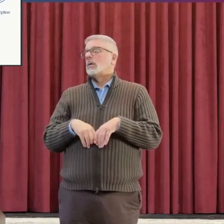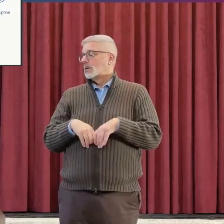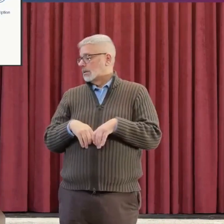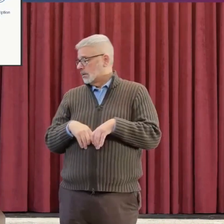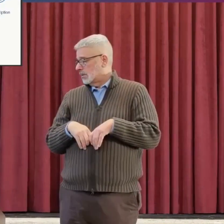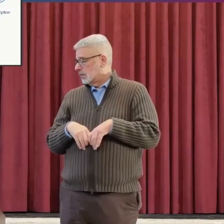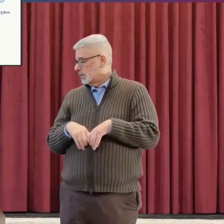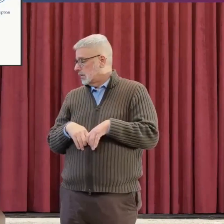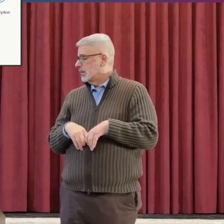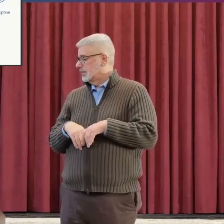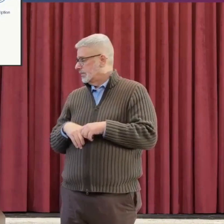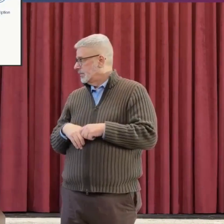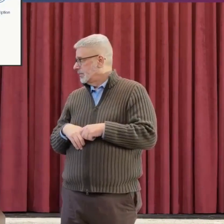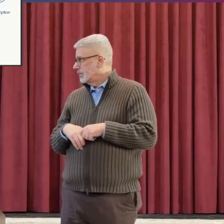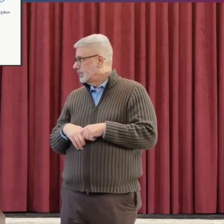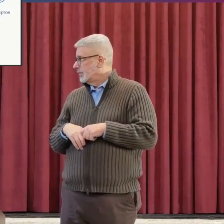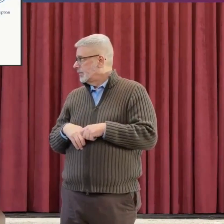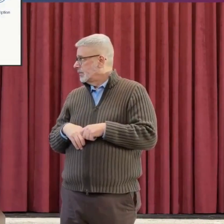see.